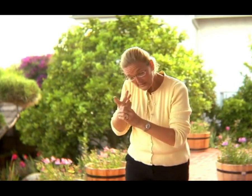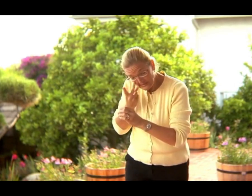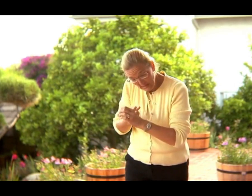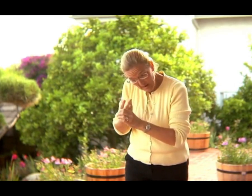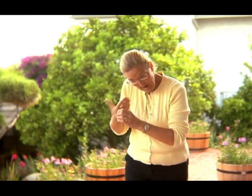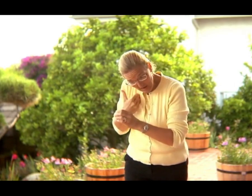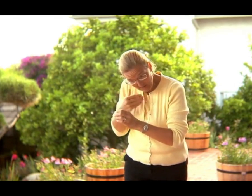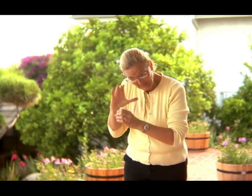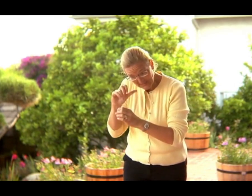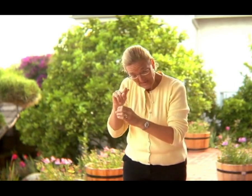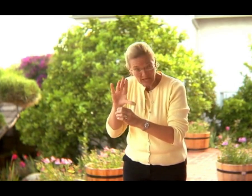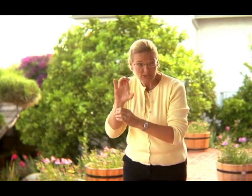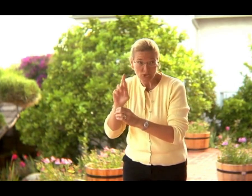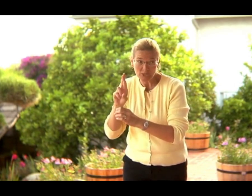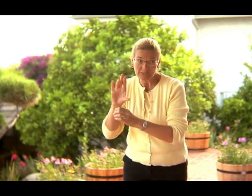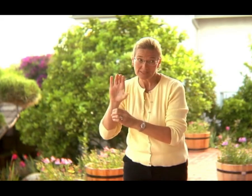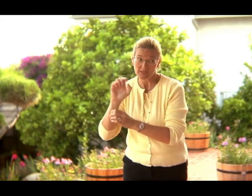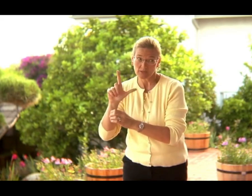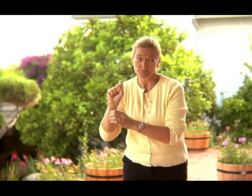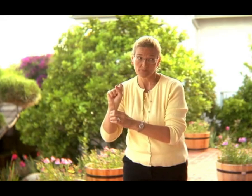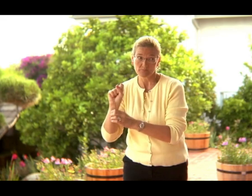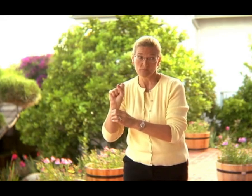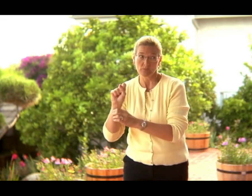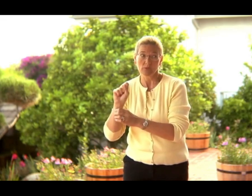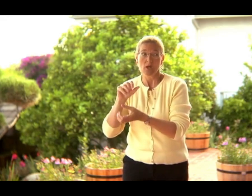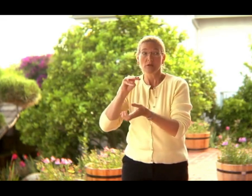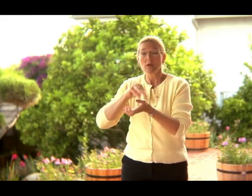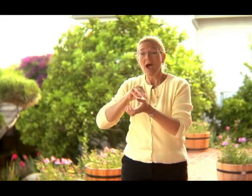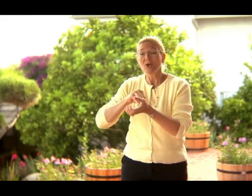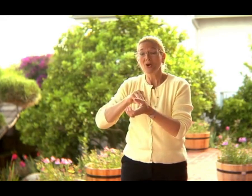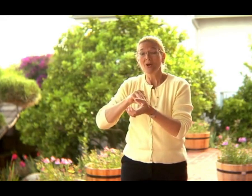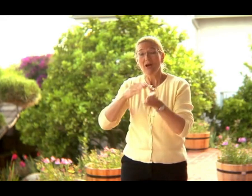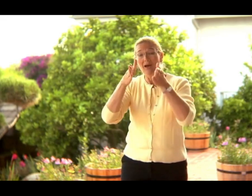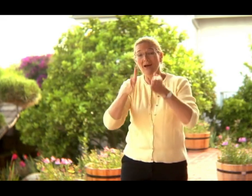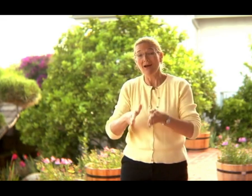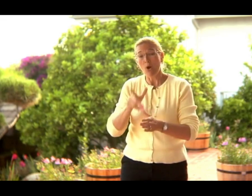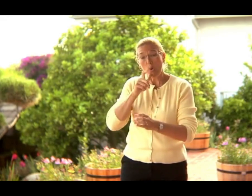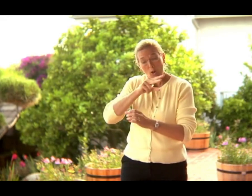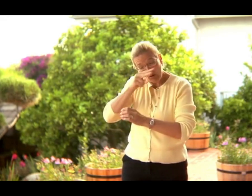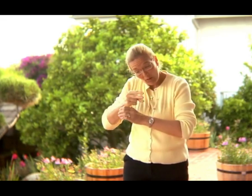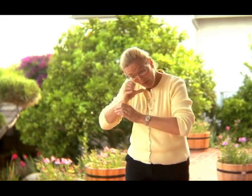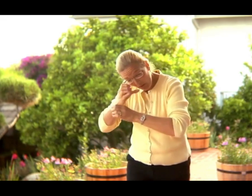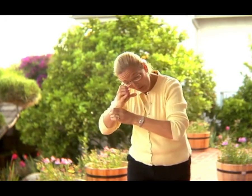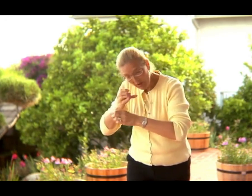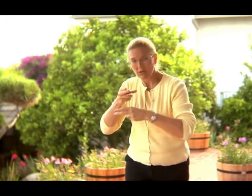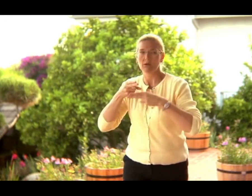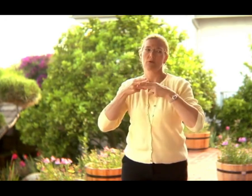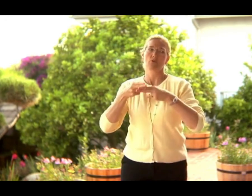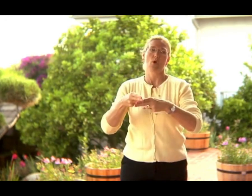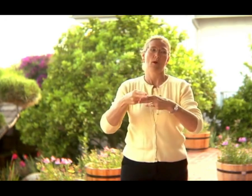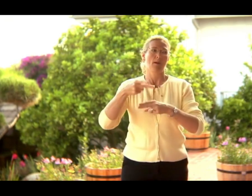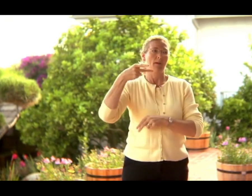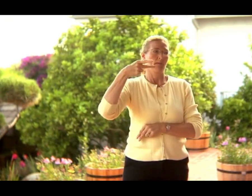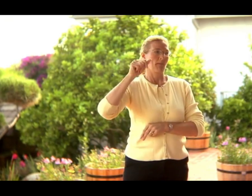it under the microscope to see if there are cancer cells. There are doctors who just look at skin samples. They are